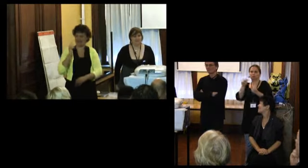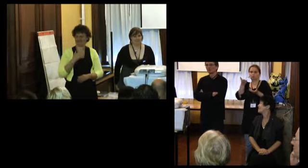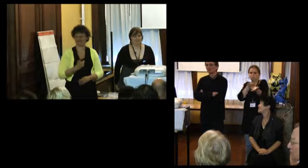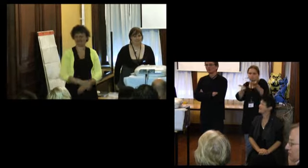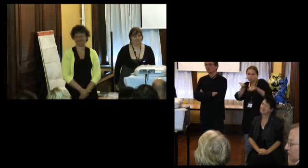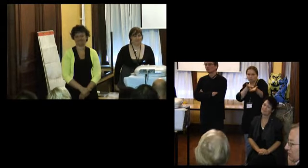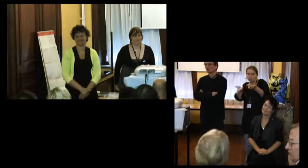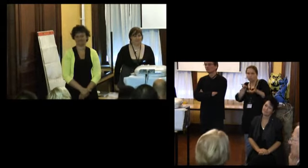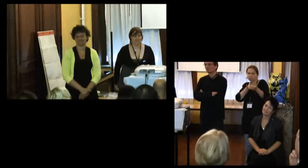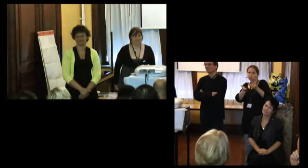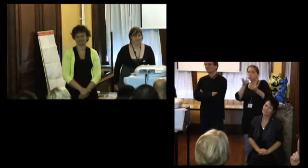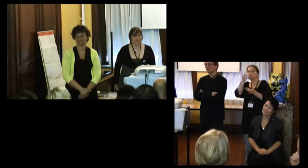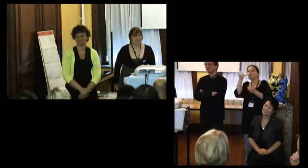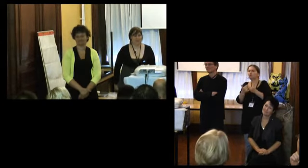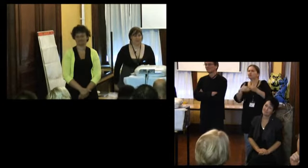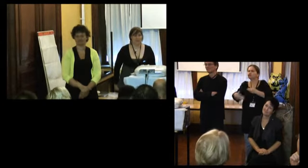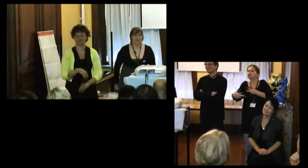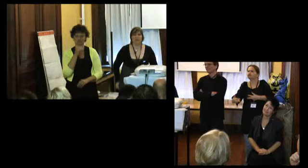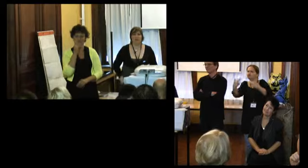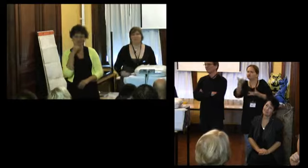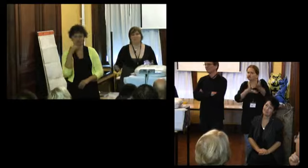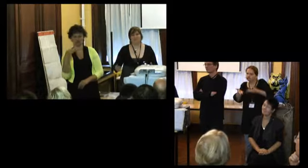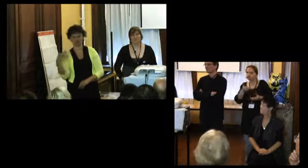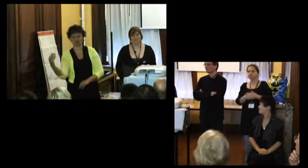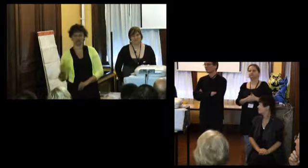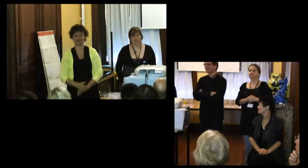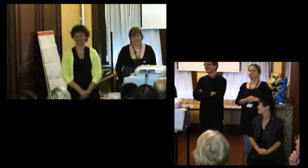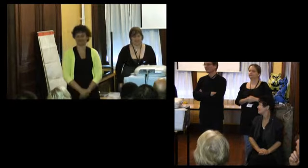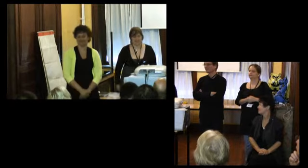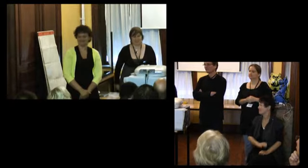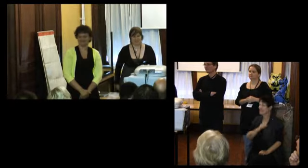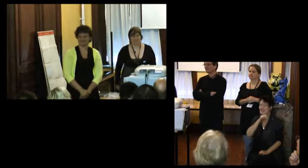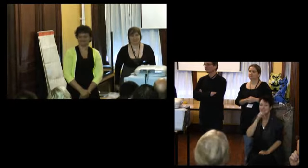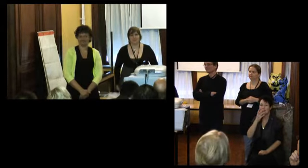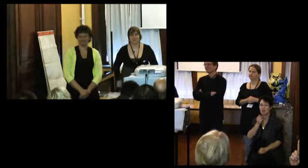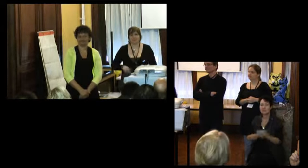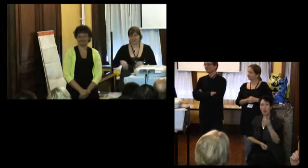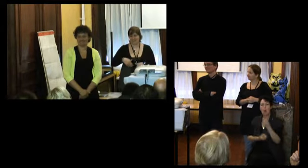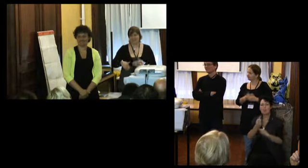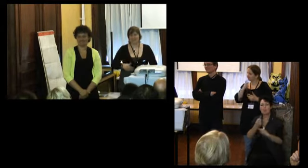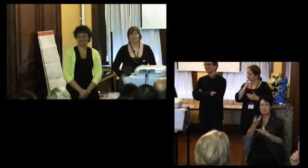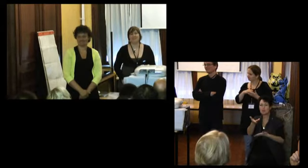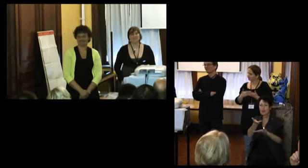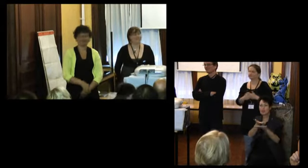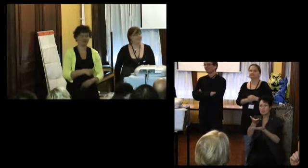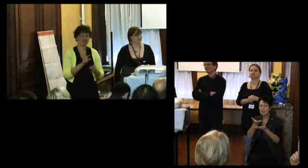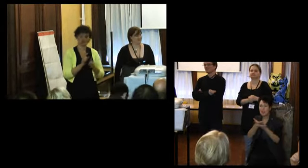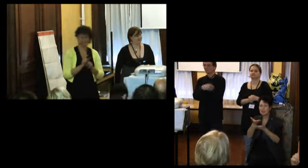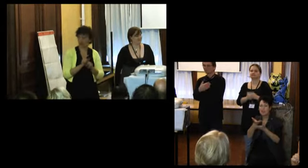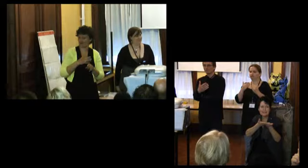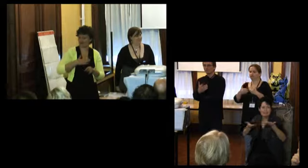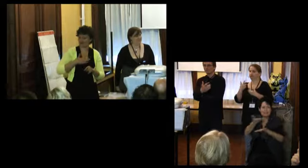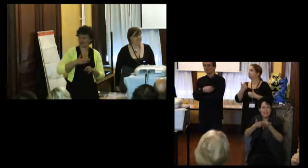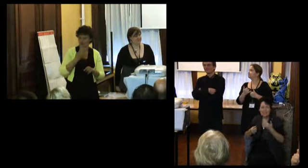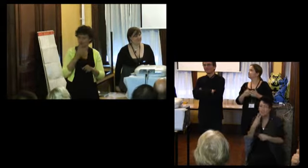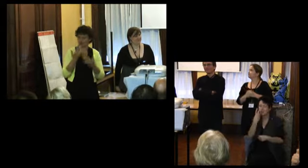d'échanger pendant ces 2 jours. We'll have the opportunity to exchange and discuss for the next 2 days. Il faut dire